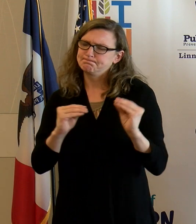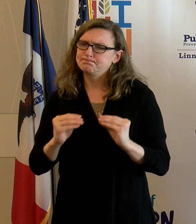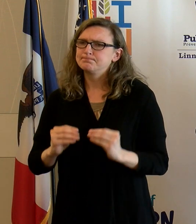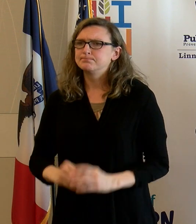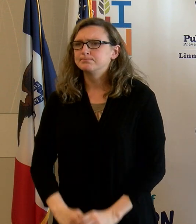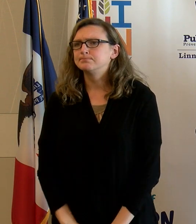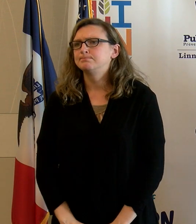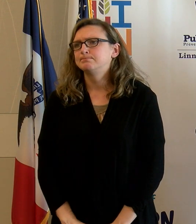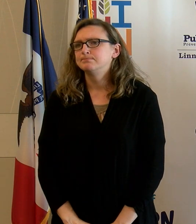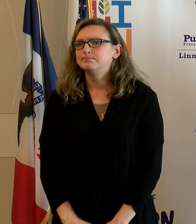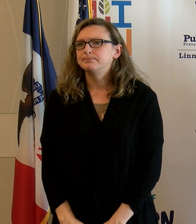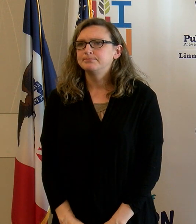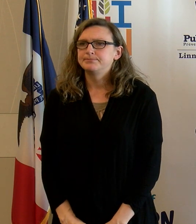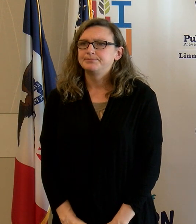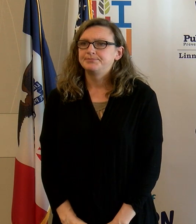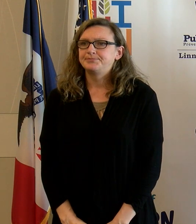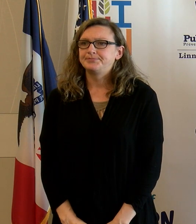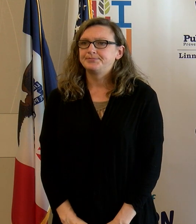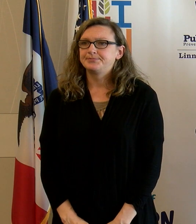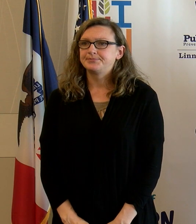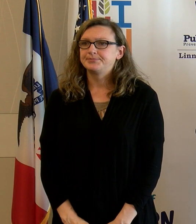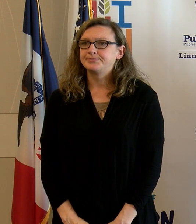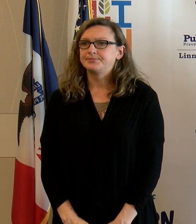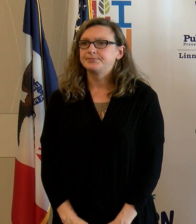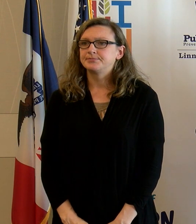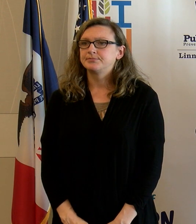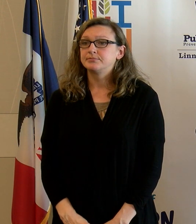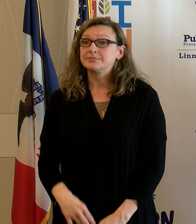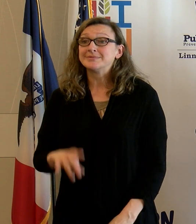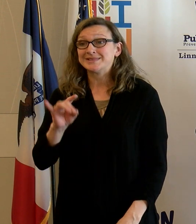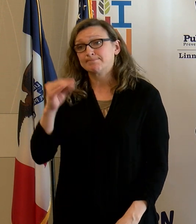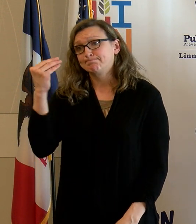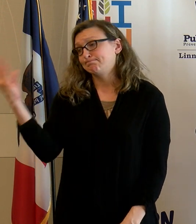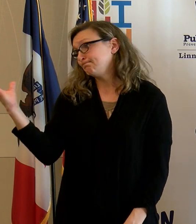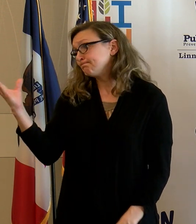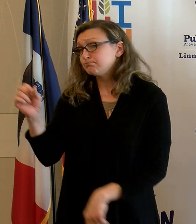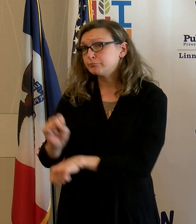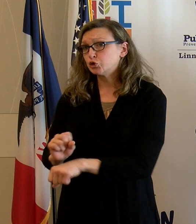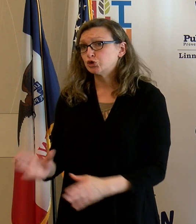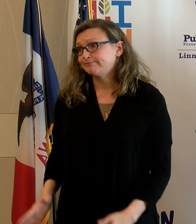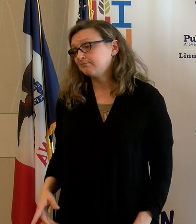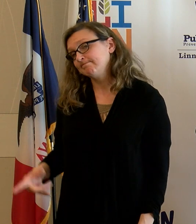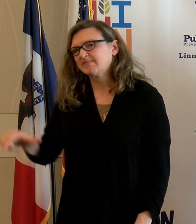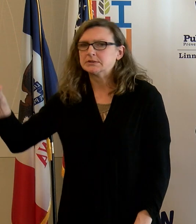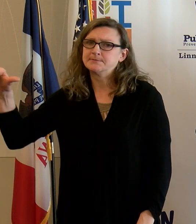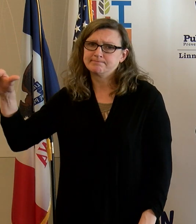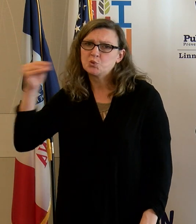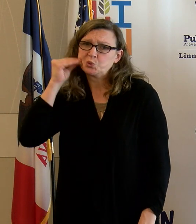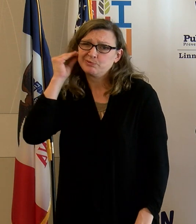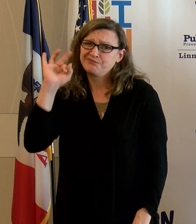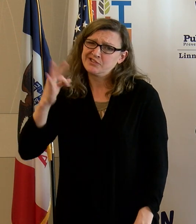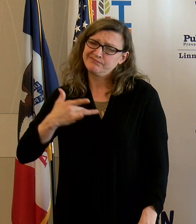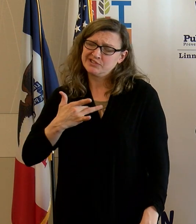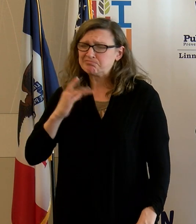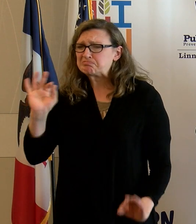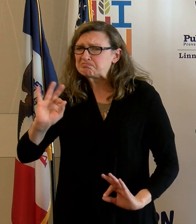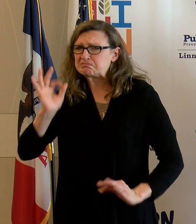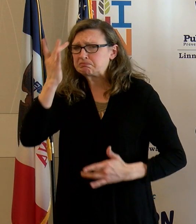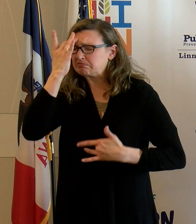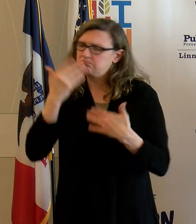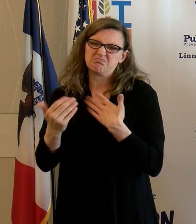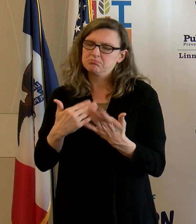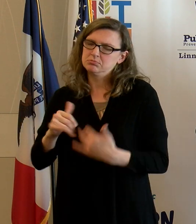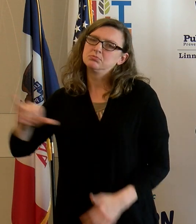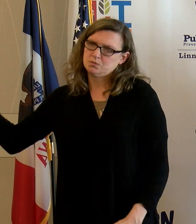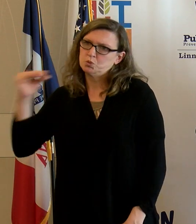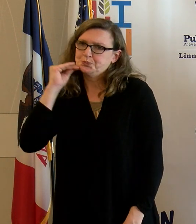forward. We've instructed our employees, if they are ill, to stay home. We have instructed them to use